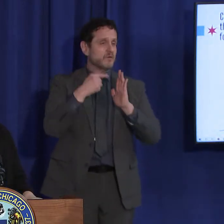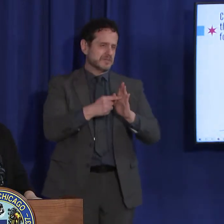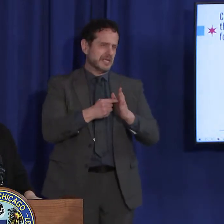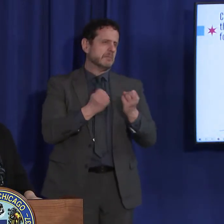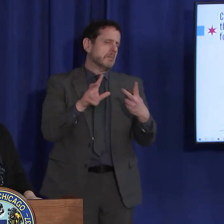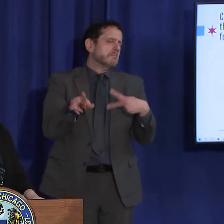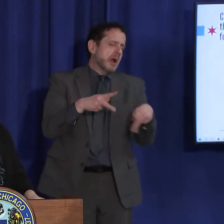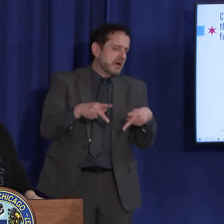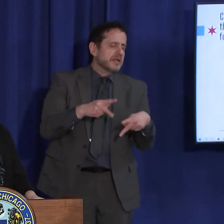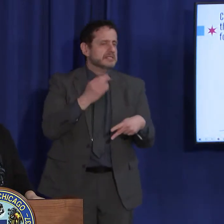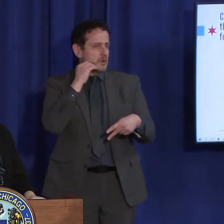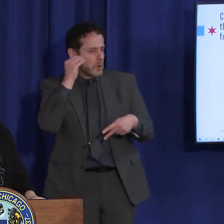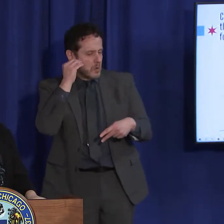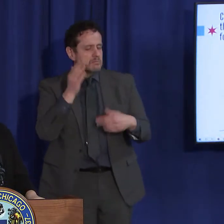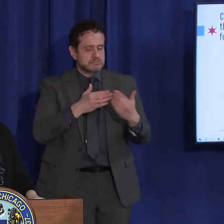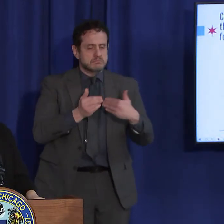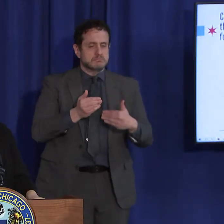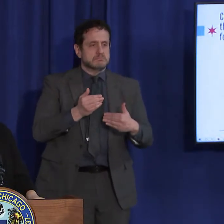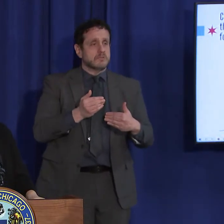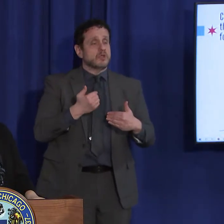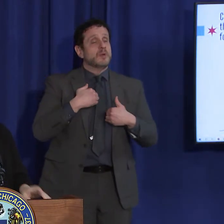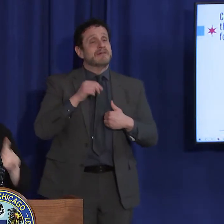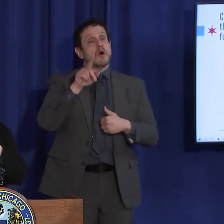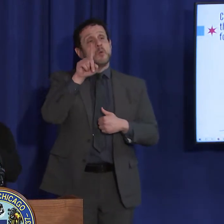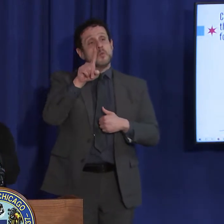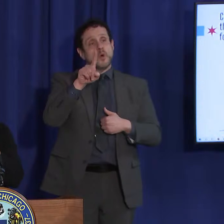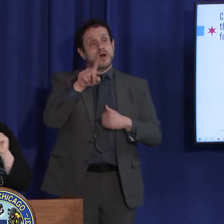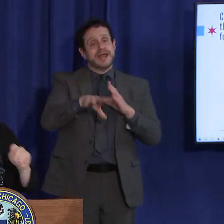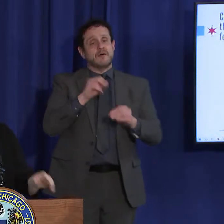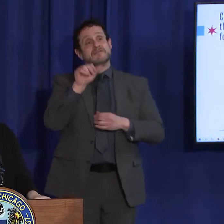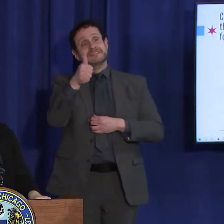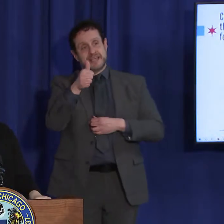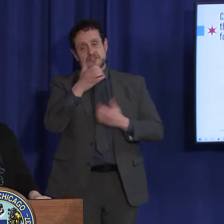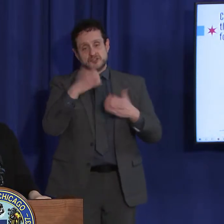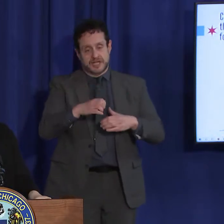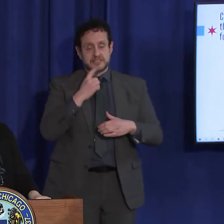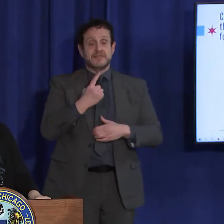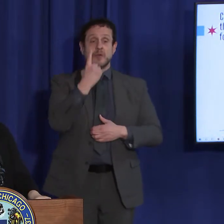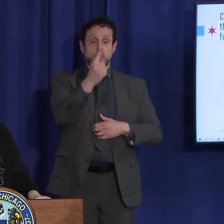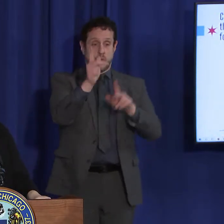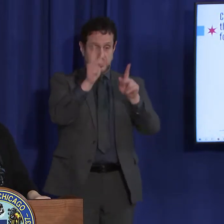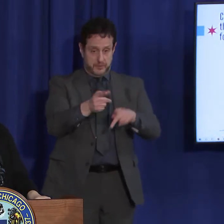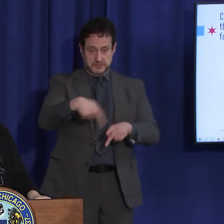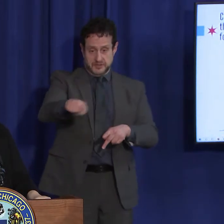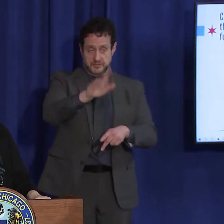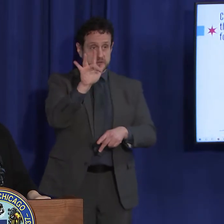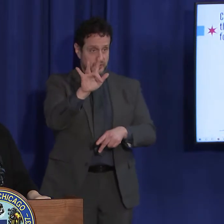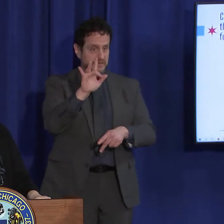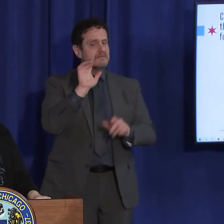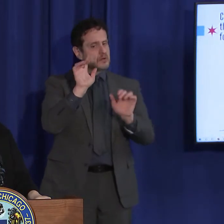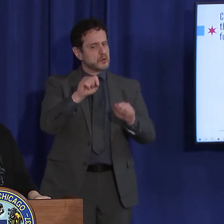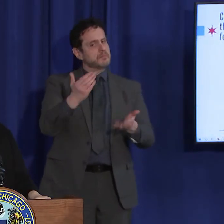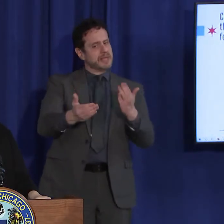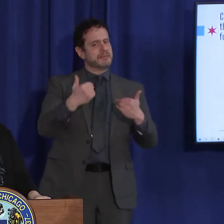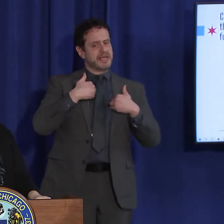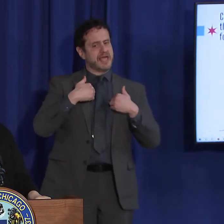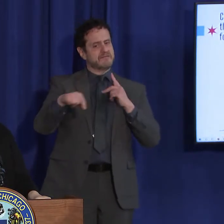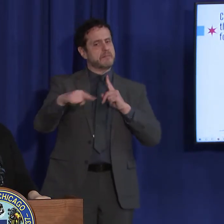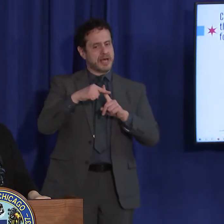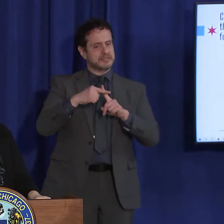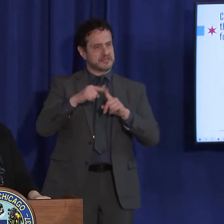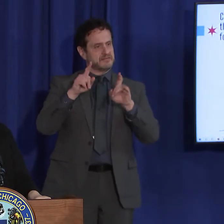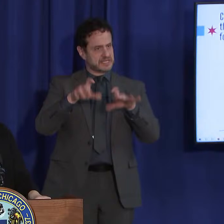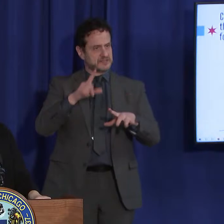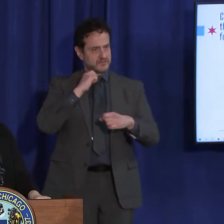that we have, there we're down to about a 1 in 10 chance that one of the people of those 25 could be positive for